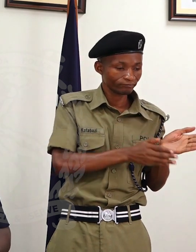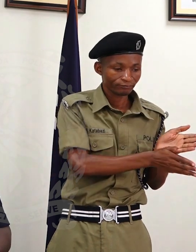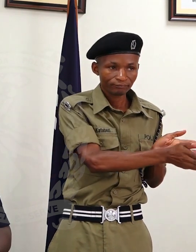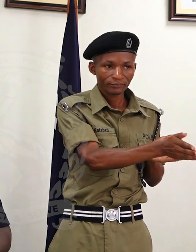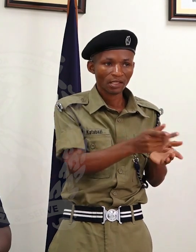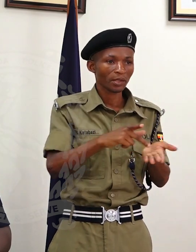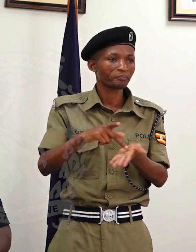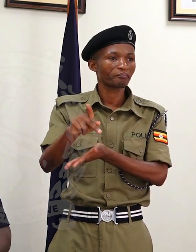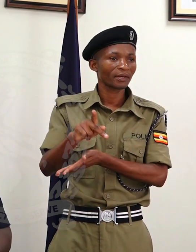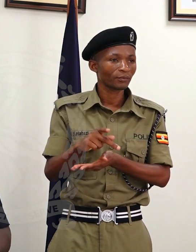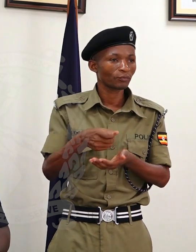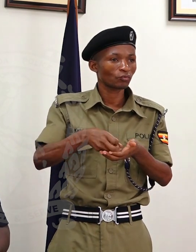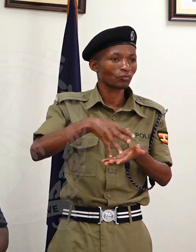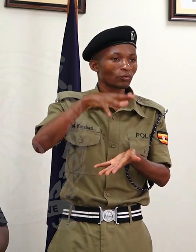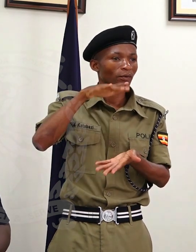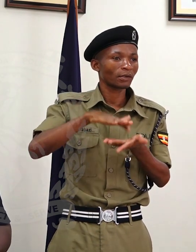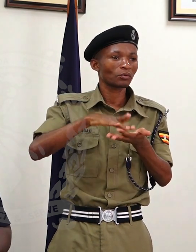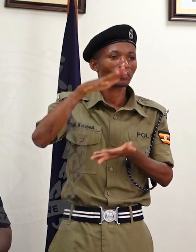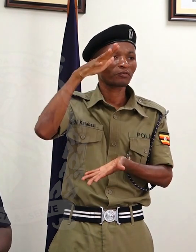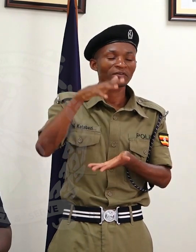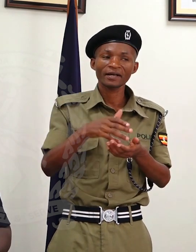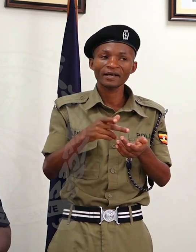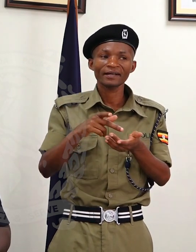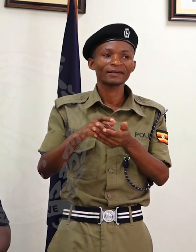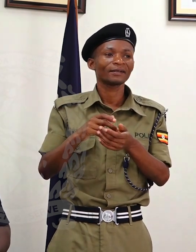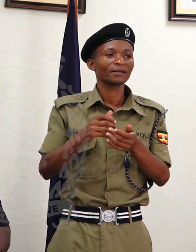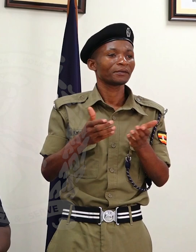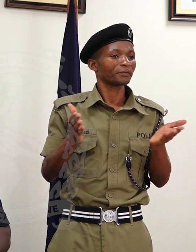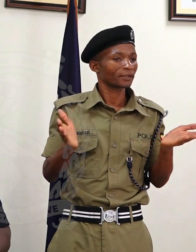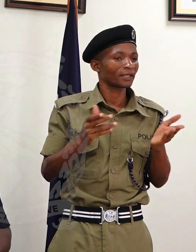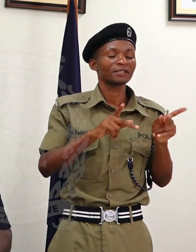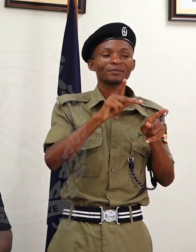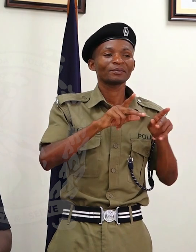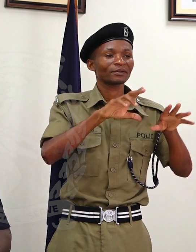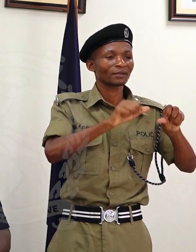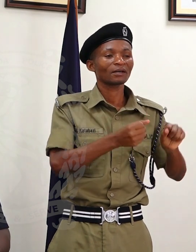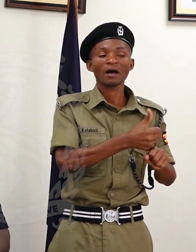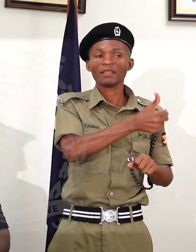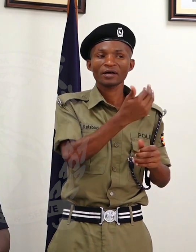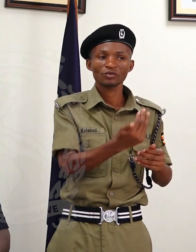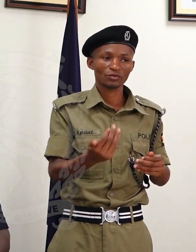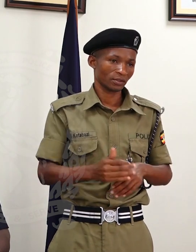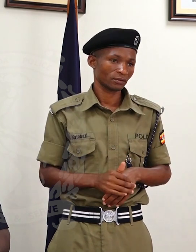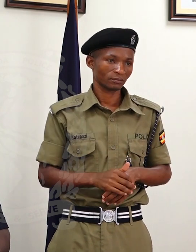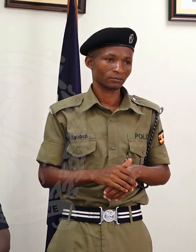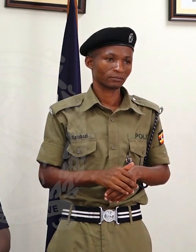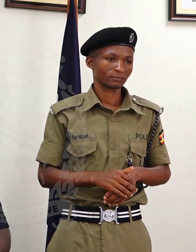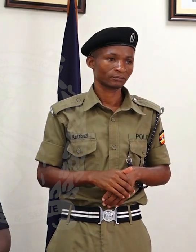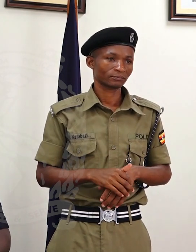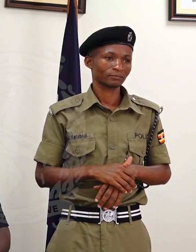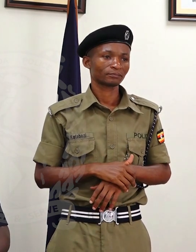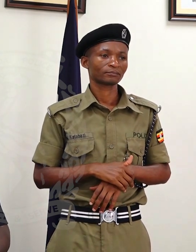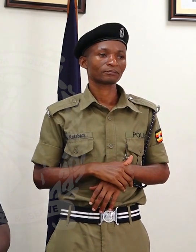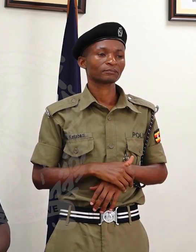pays, you glorify and encourage more kidnaps of children in the public. So we totally discourage that.